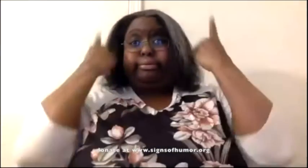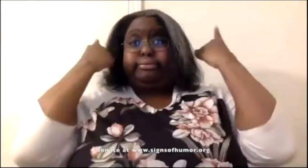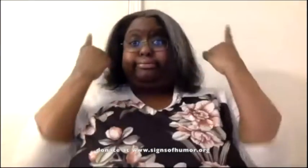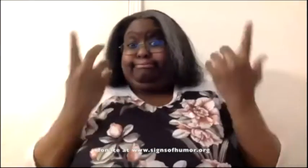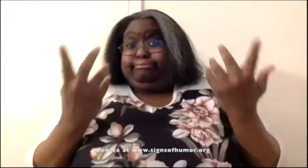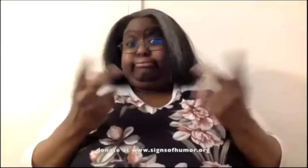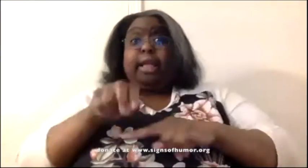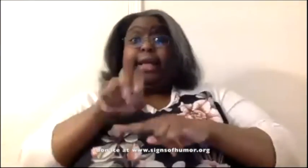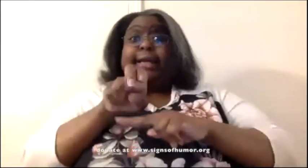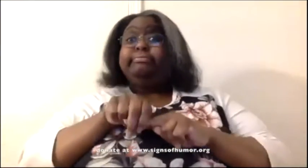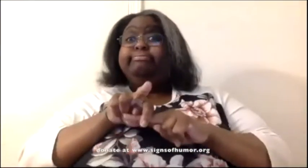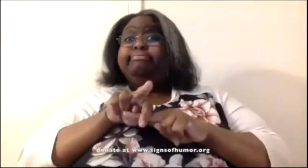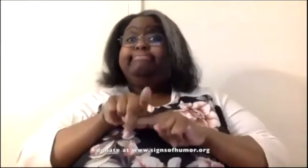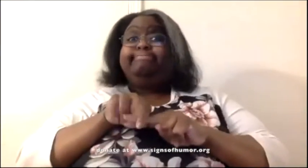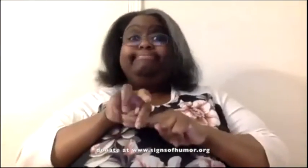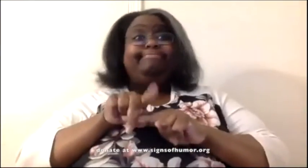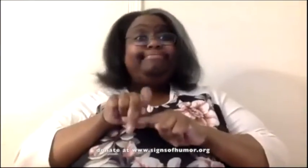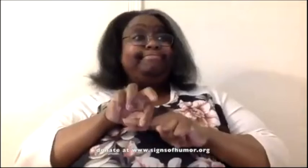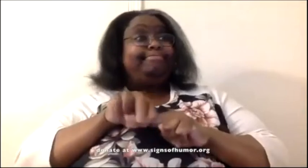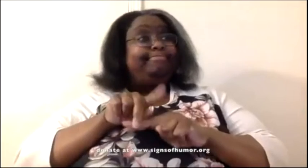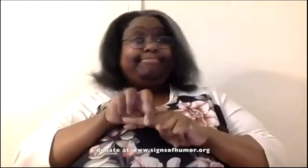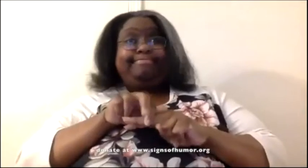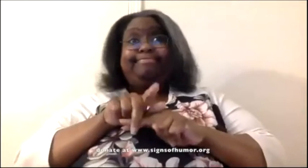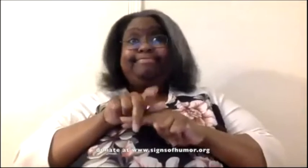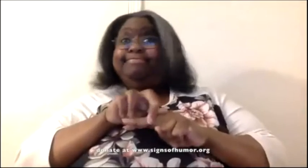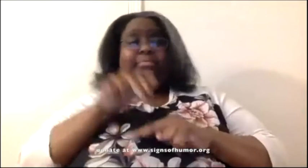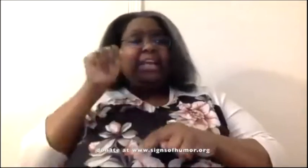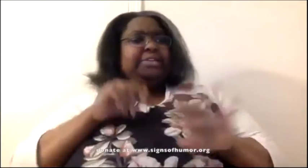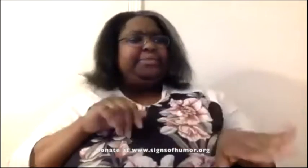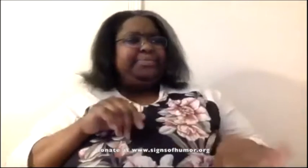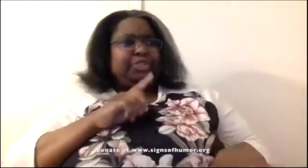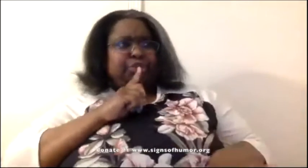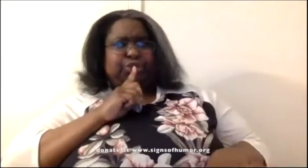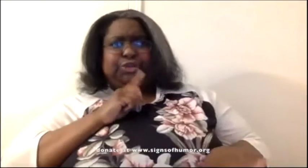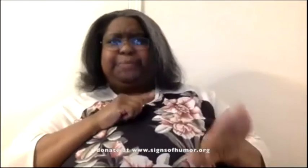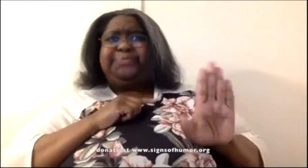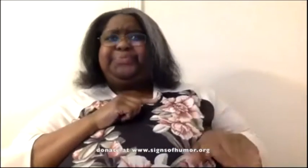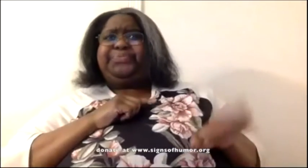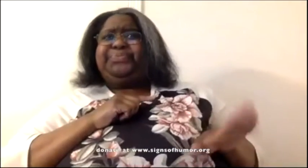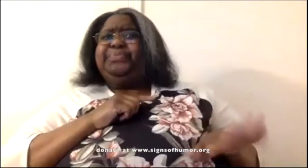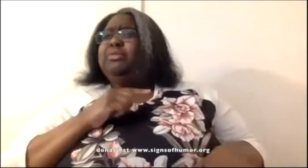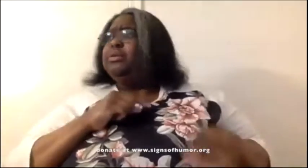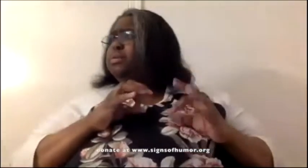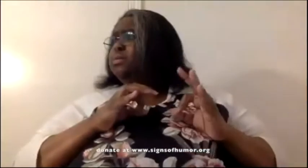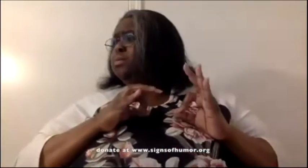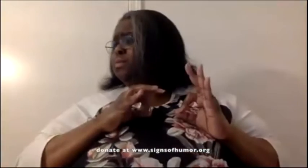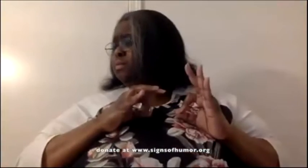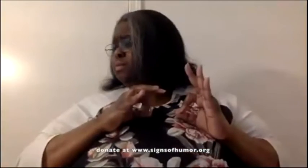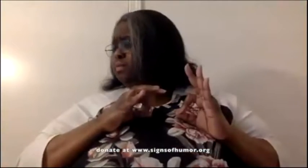talking and stuff. Of course, I don't know what he's saying. There's no interpreter. So I start swinging my leg, and auntie's like, you stop swinging your